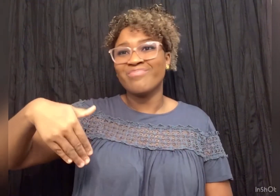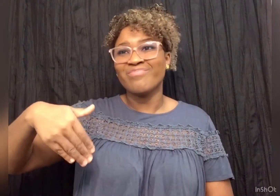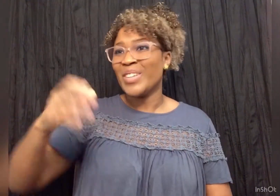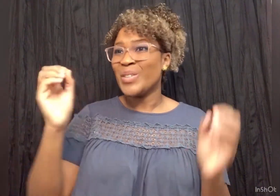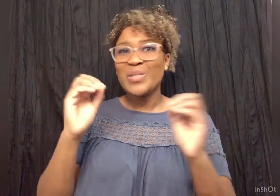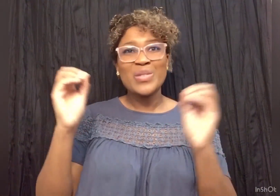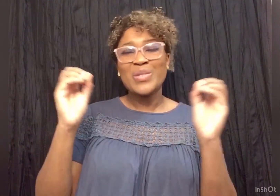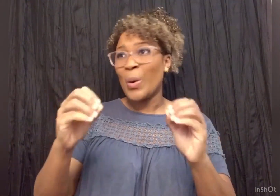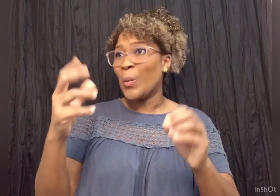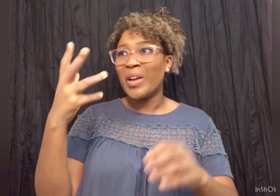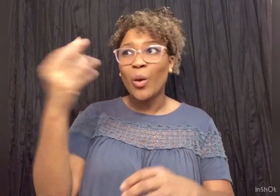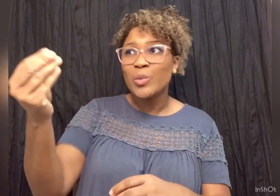outside.